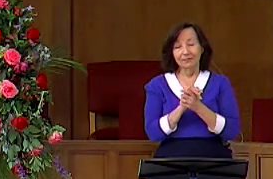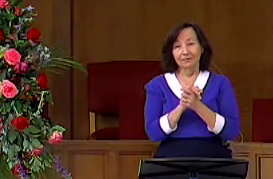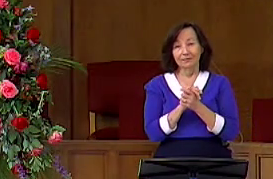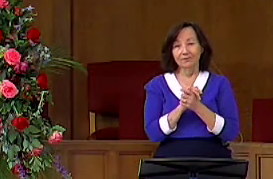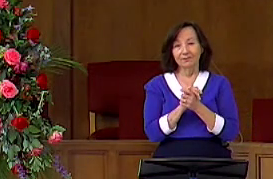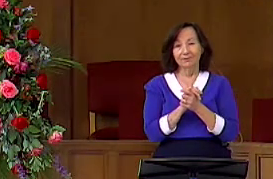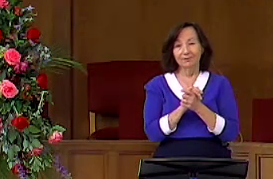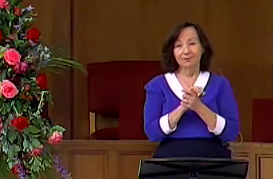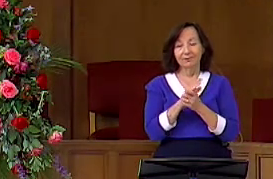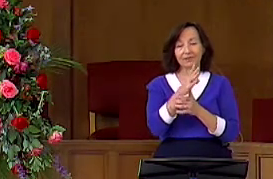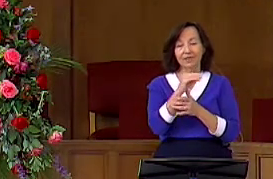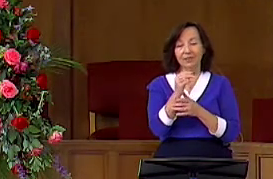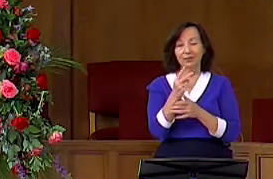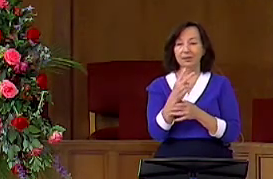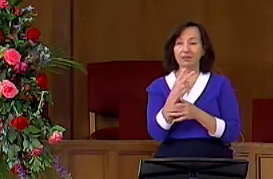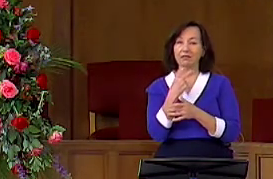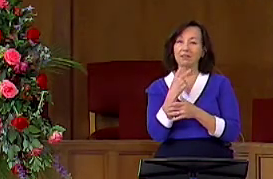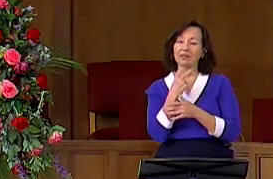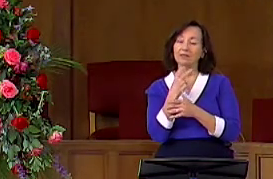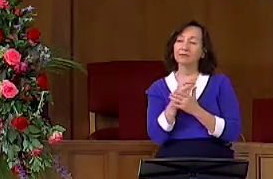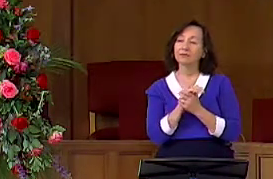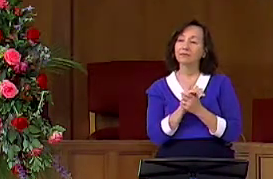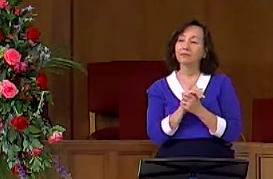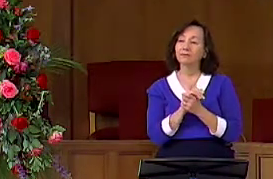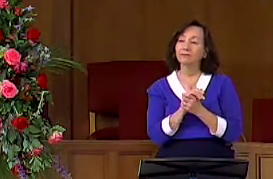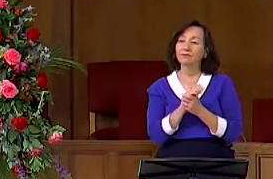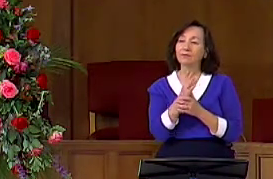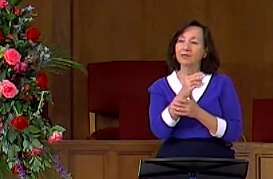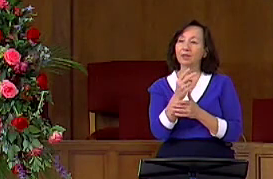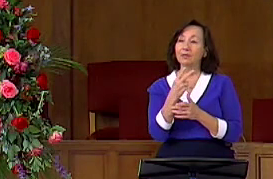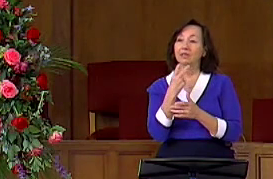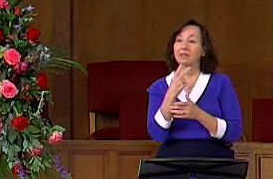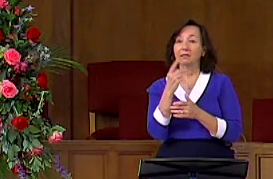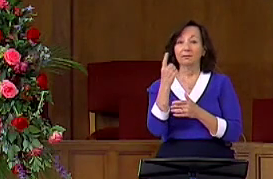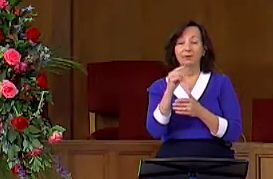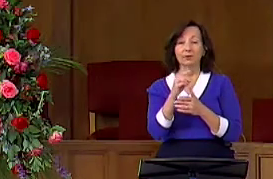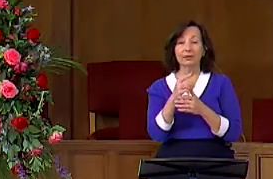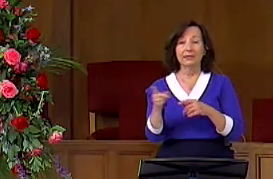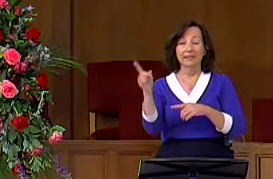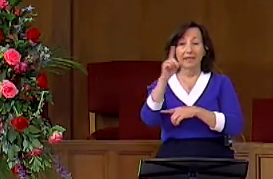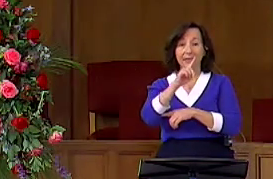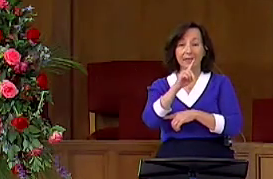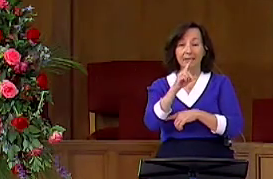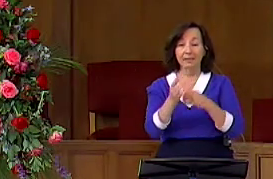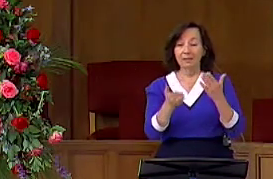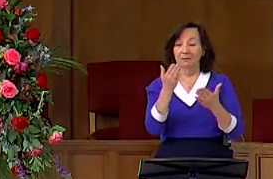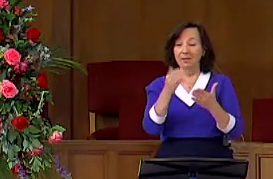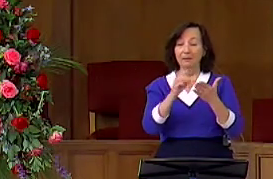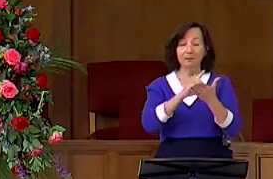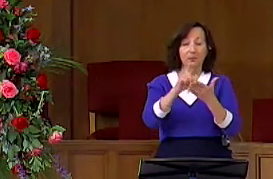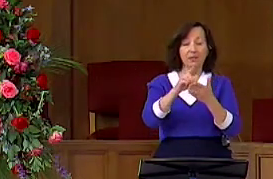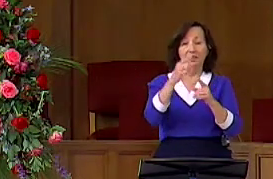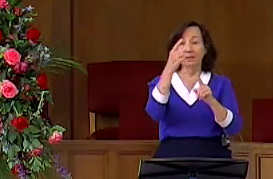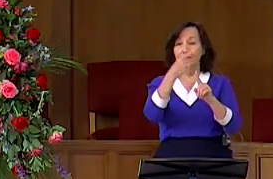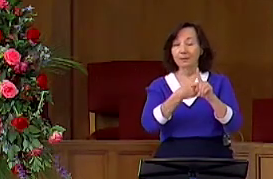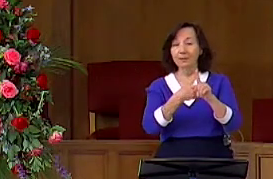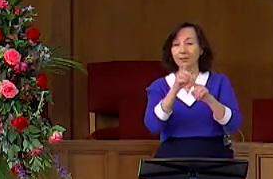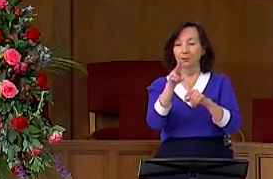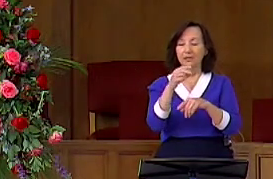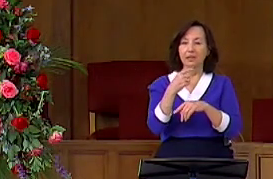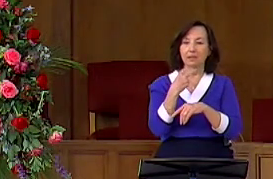and you're stuck. And you've been stuck for days, maybe for weeks or months, you've been stuck.